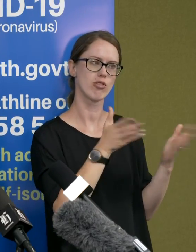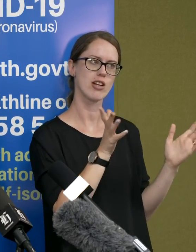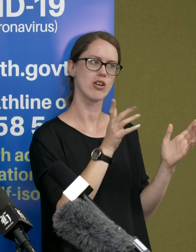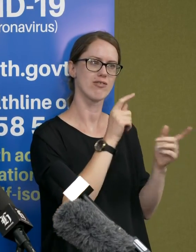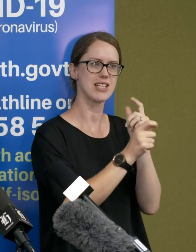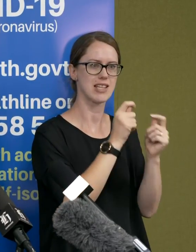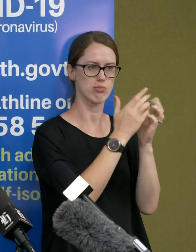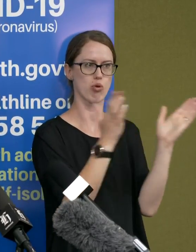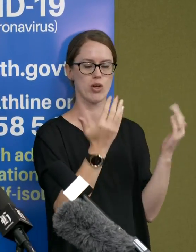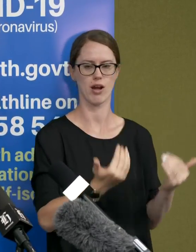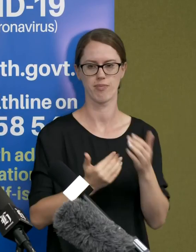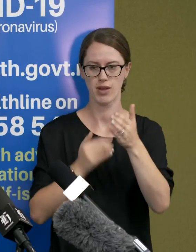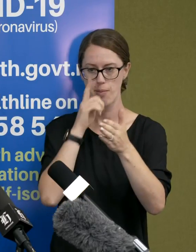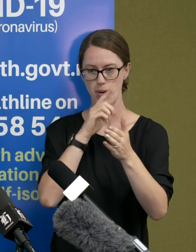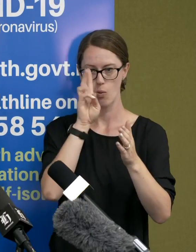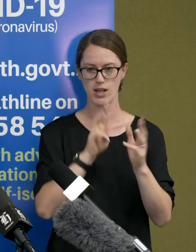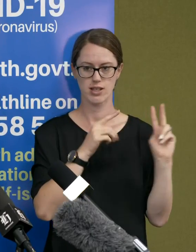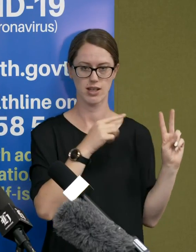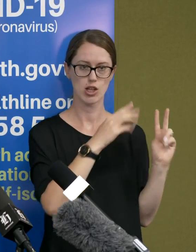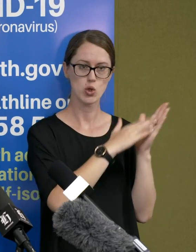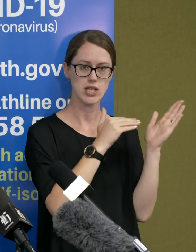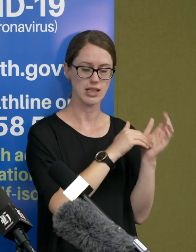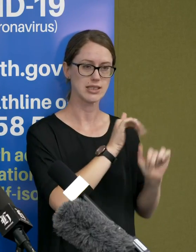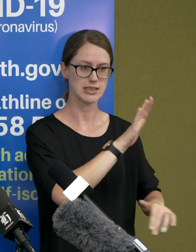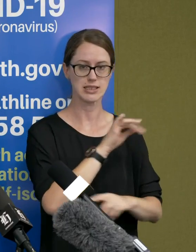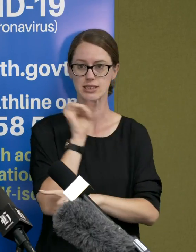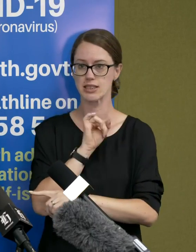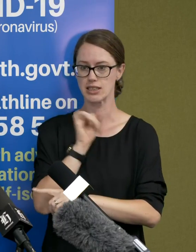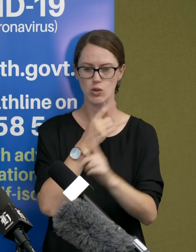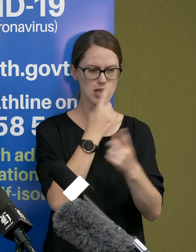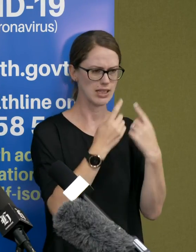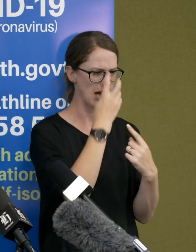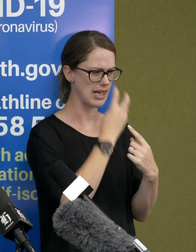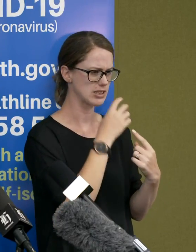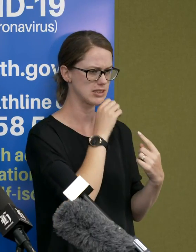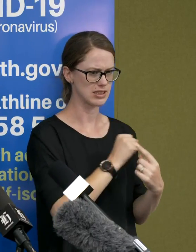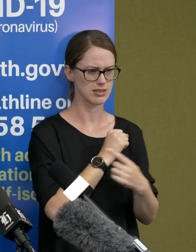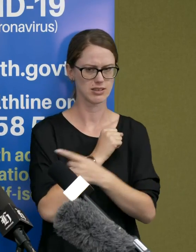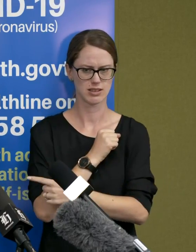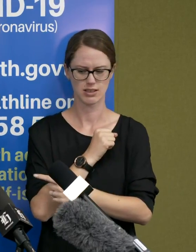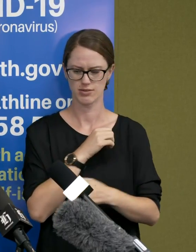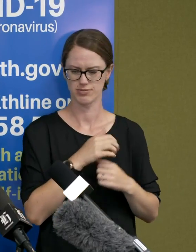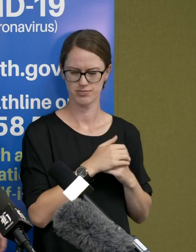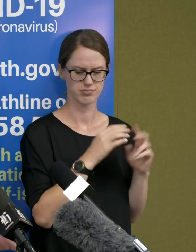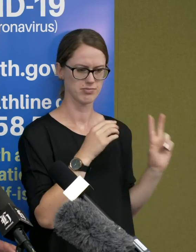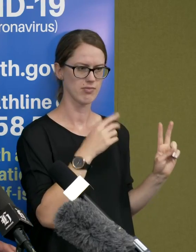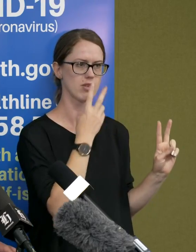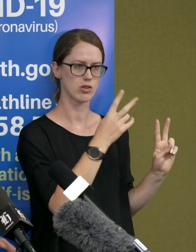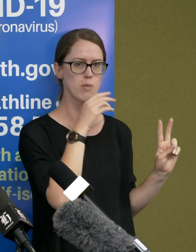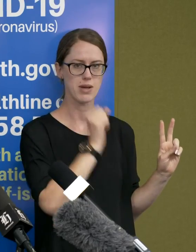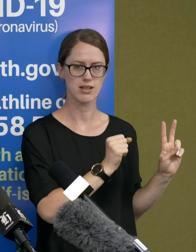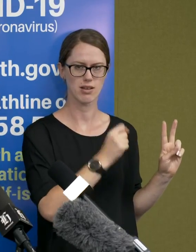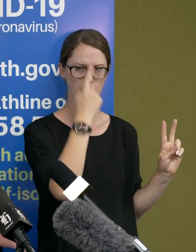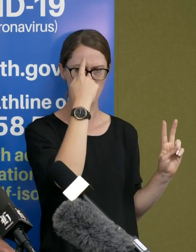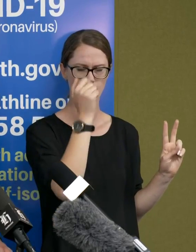criteria as well. The people in Wellington, are they New Zealand citizens? Can you tell us more about their age and gender? So there are 2 men.